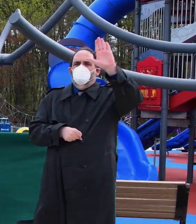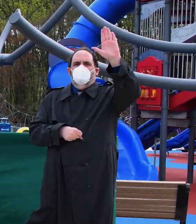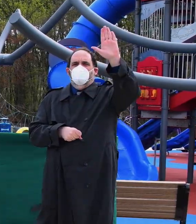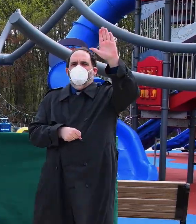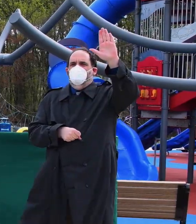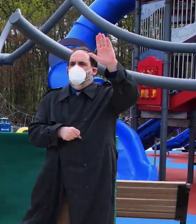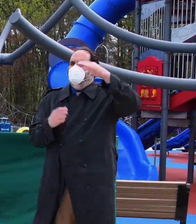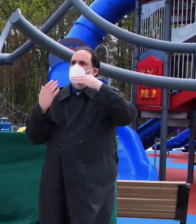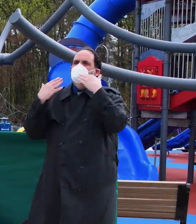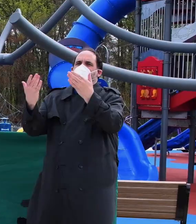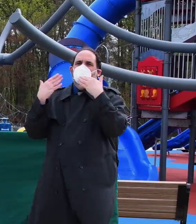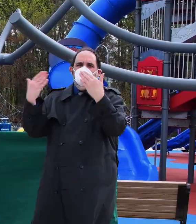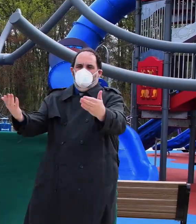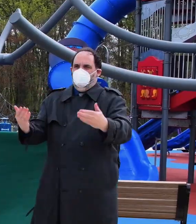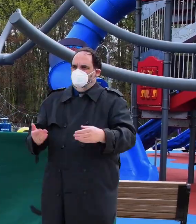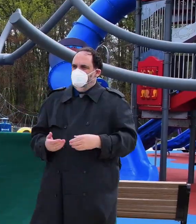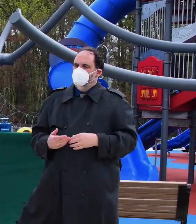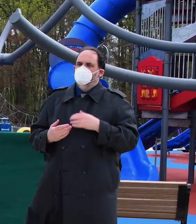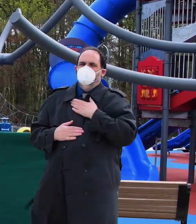coming.